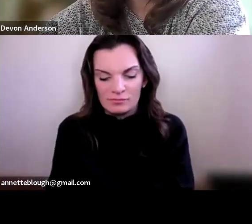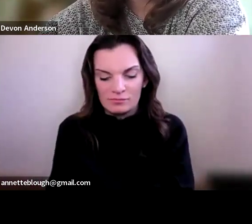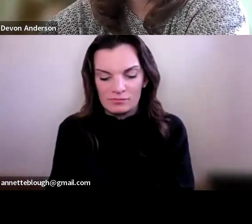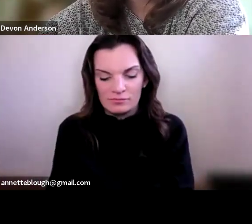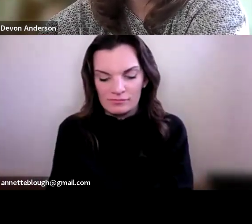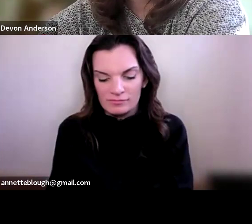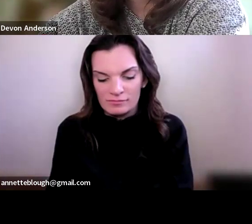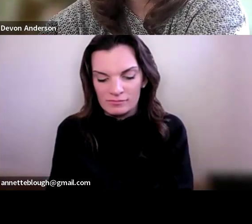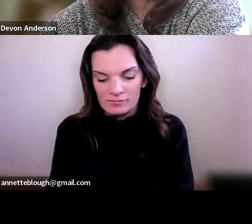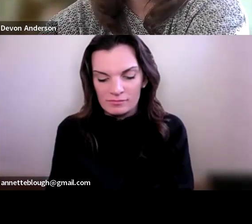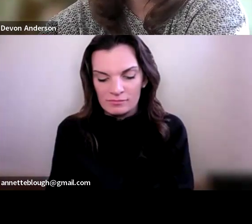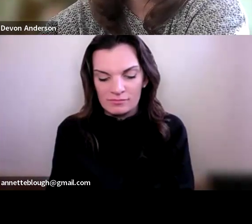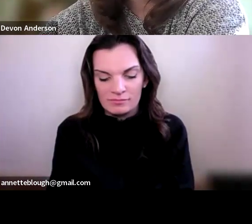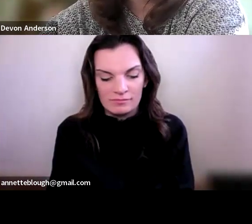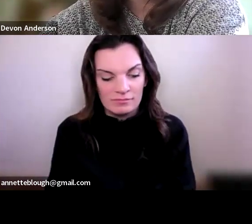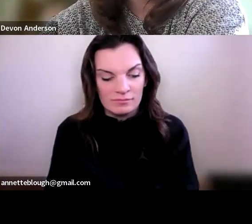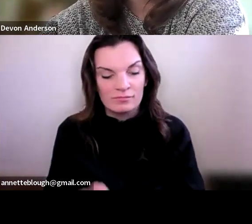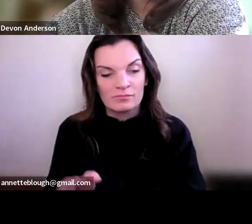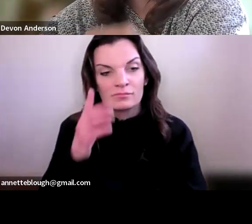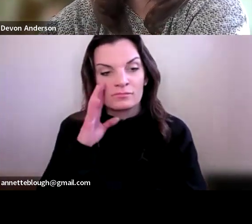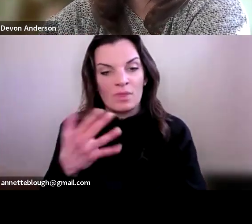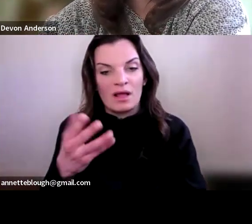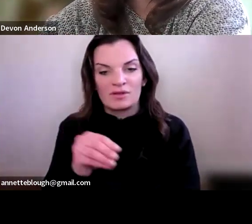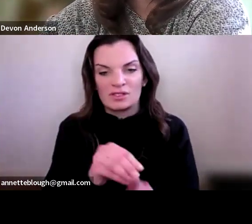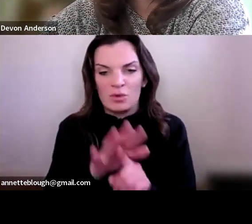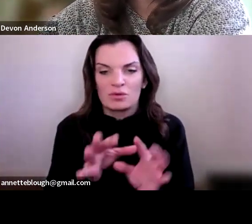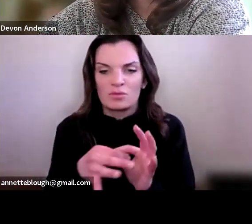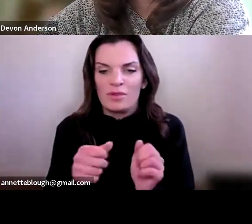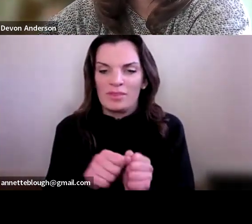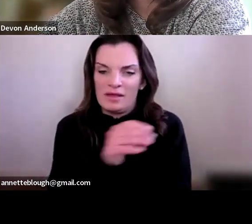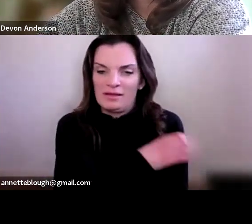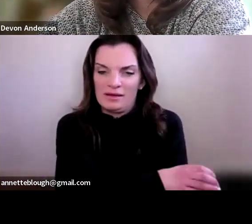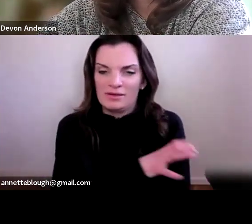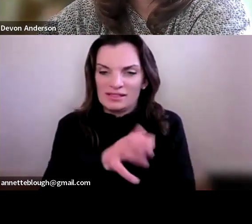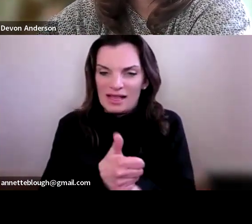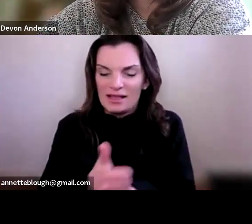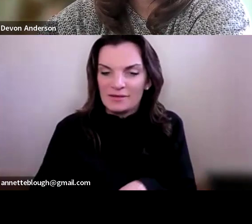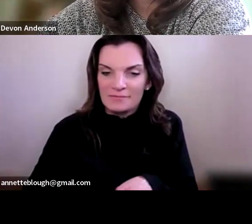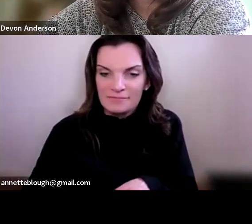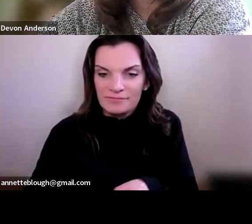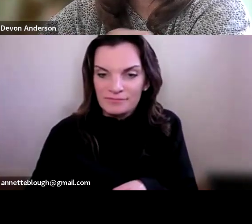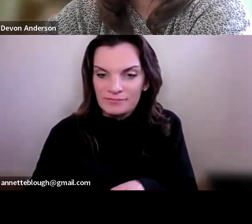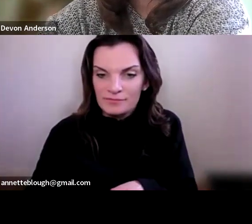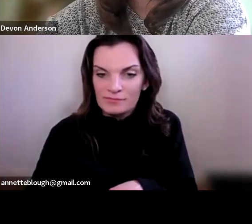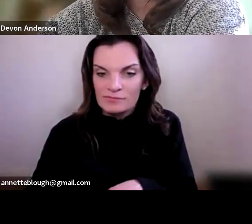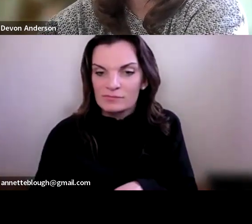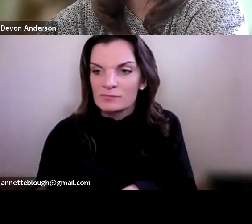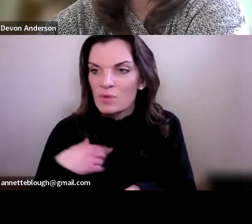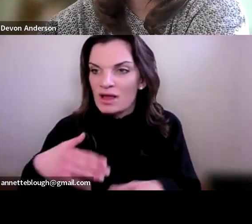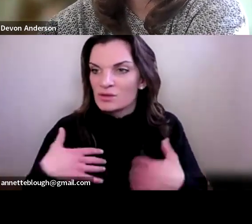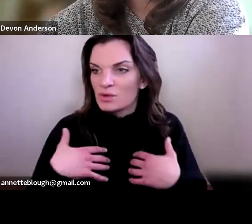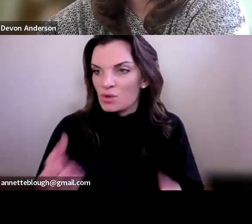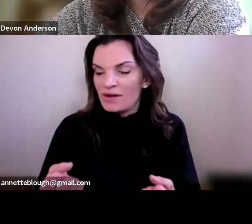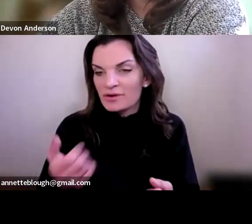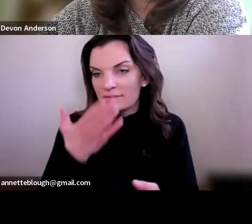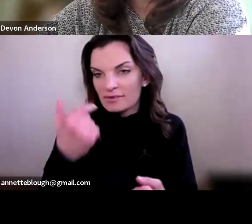much more exposure to COVID in the clinical setting. Yeah, thank you for sharing that. Actually, when I wasn't recovering from my